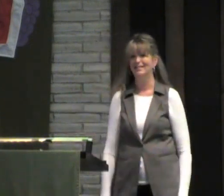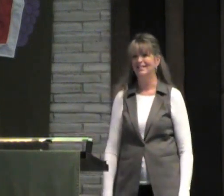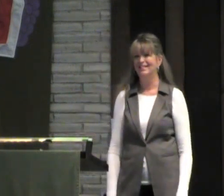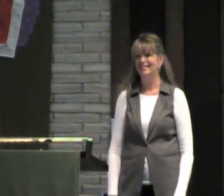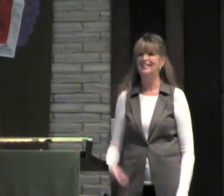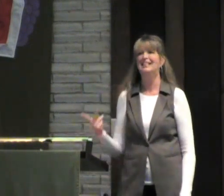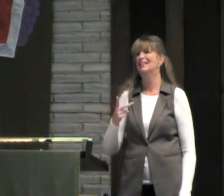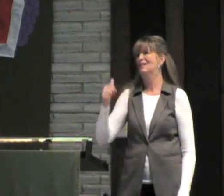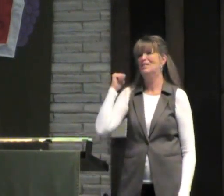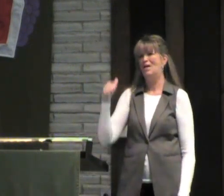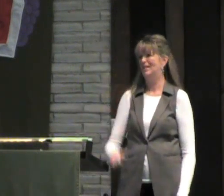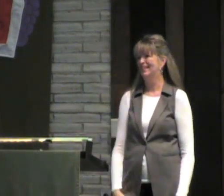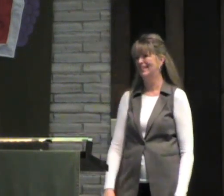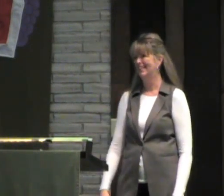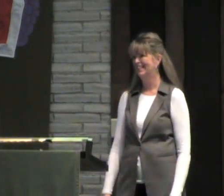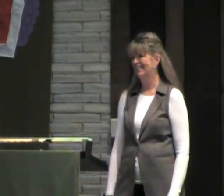So now I wonder